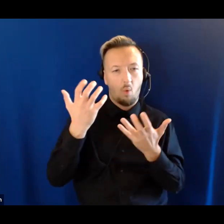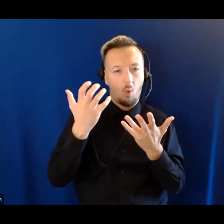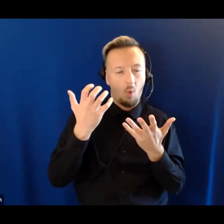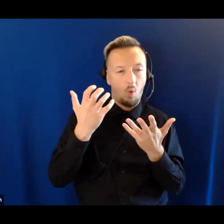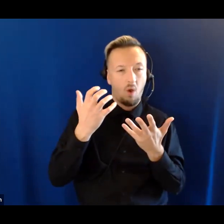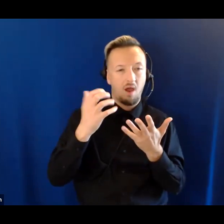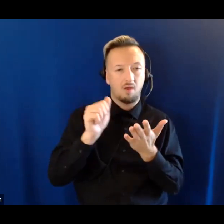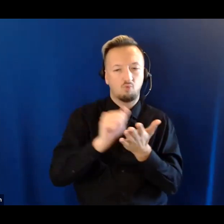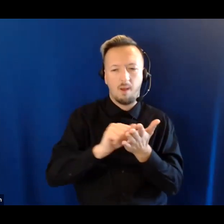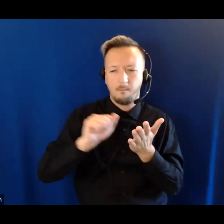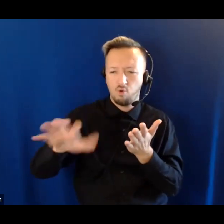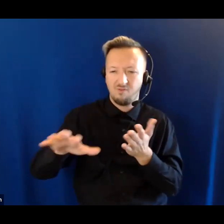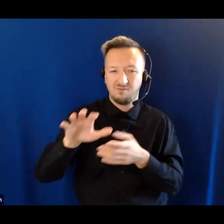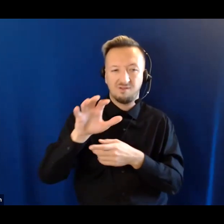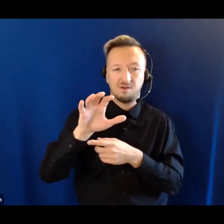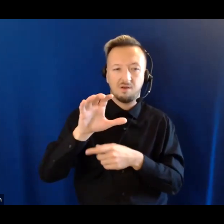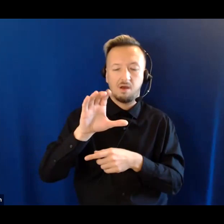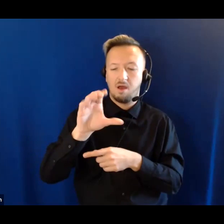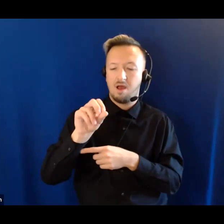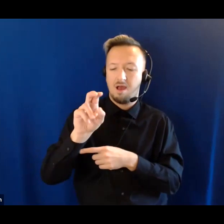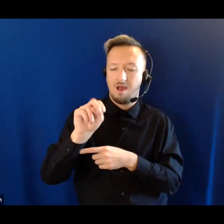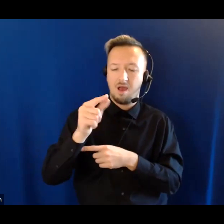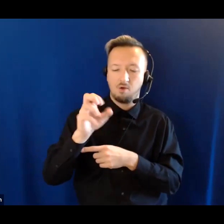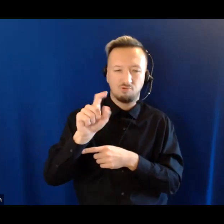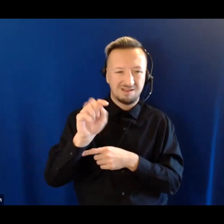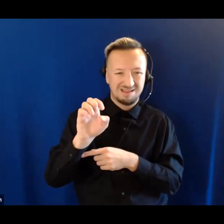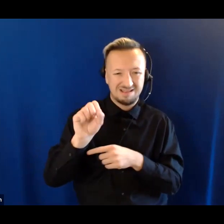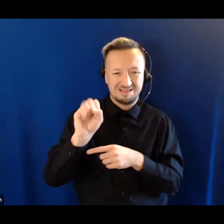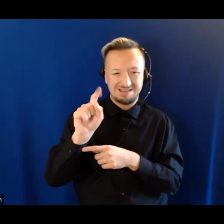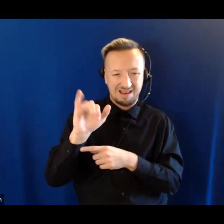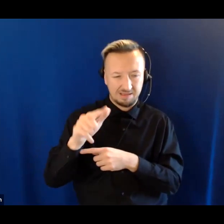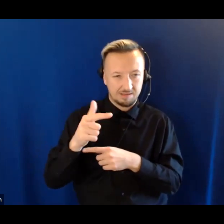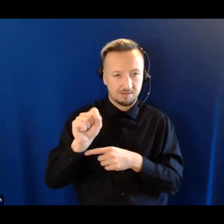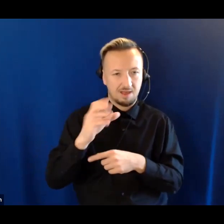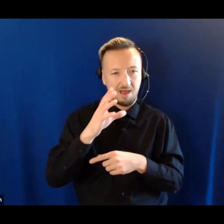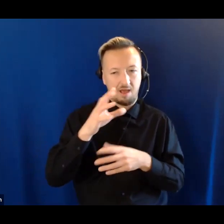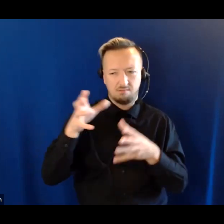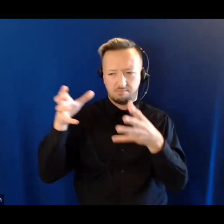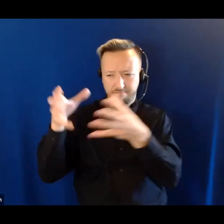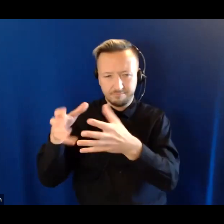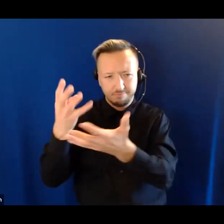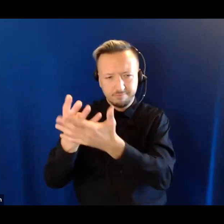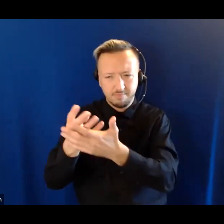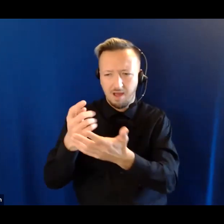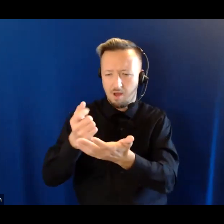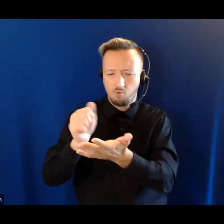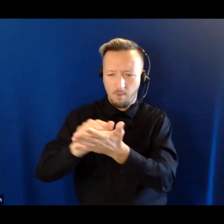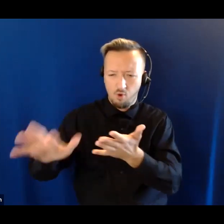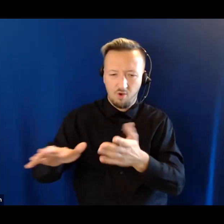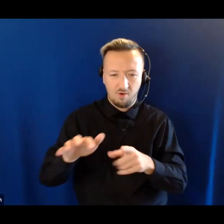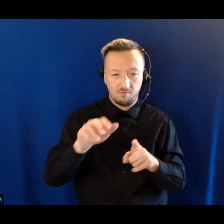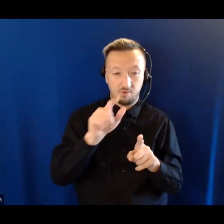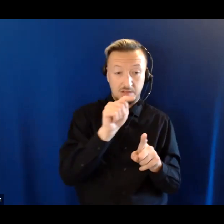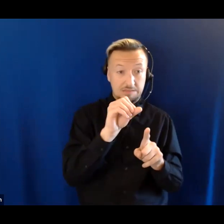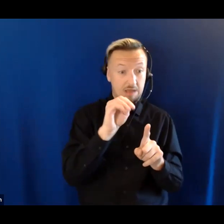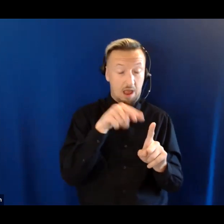congregate settings and committing himself to getting people free, and understanding that everything that Tom is doing and people